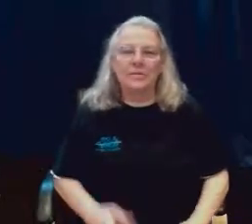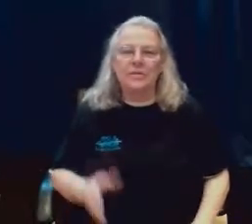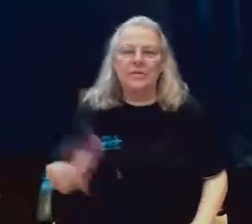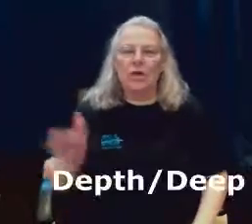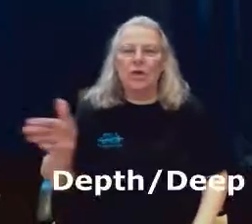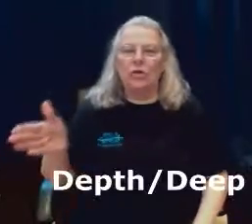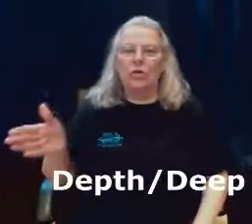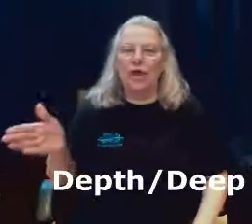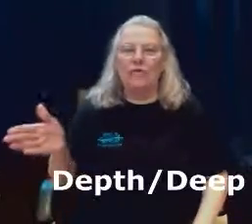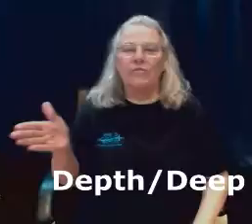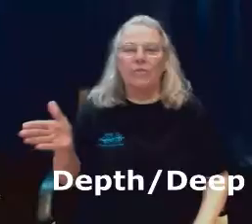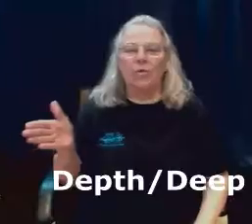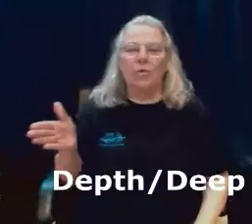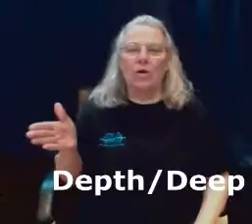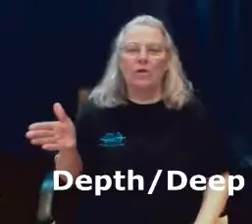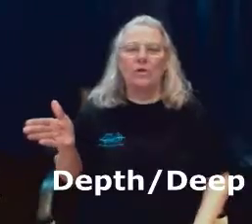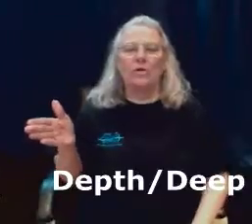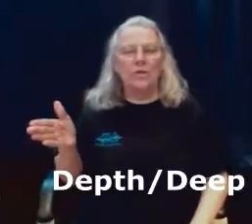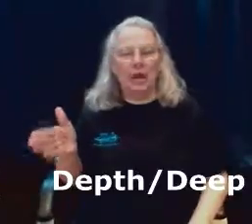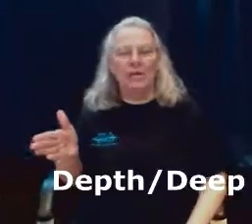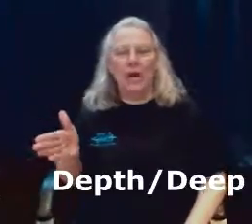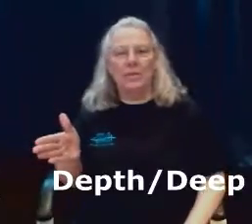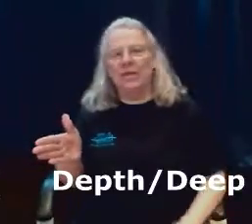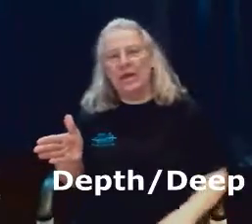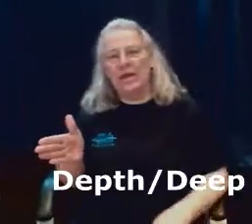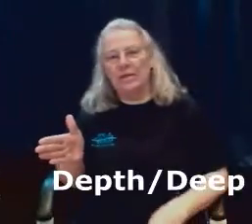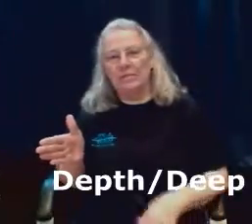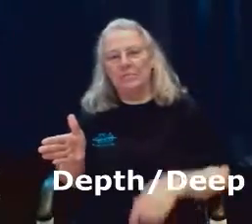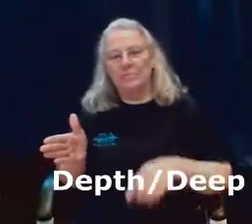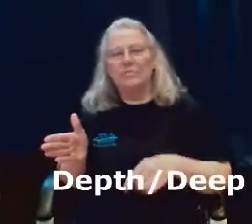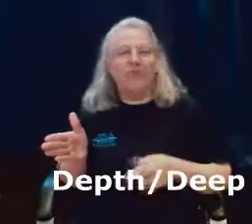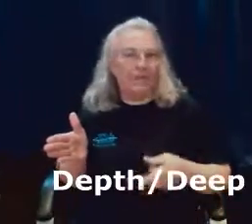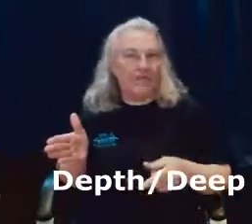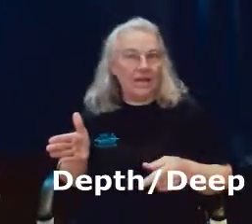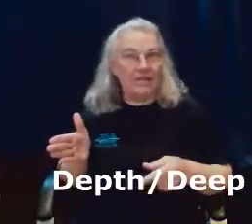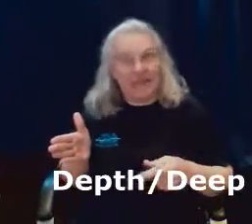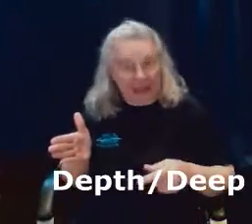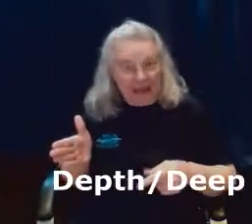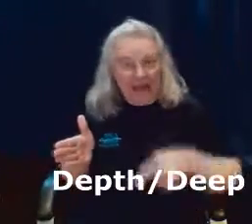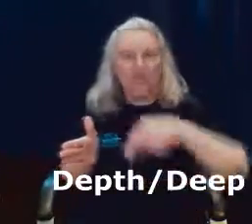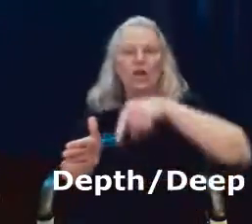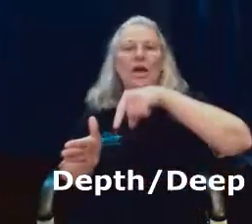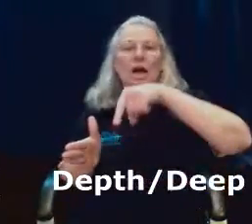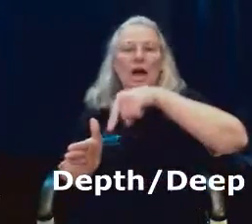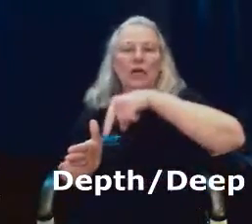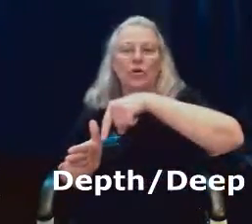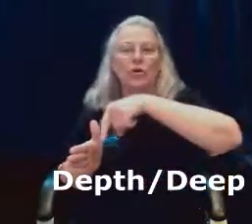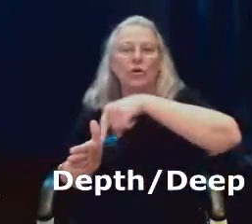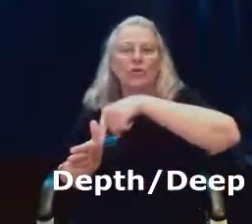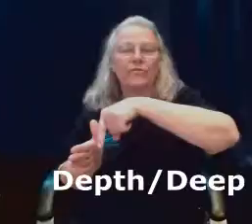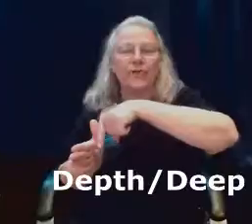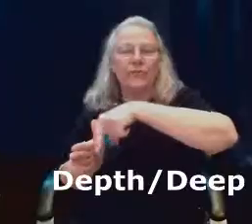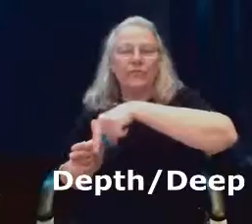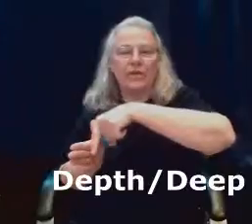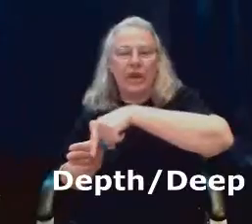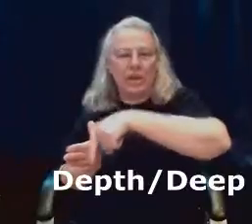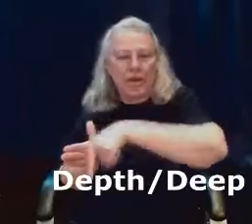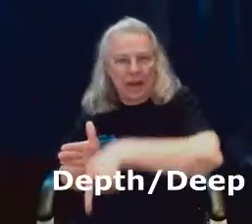Depths, you have your non-dominant hand kind of as the gauge, and your pointer finger of the dominant